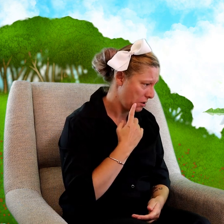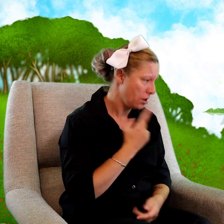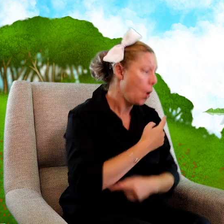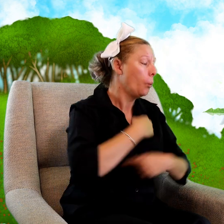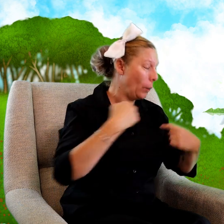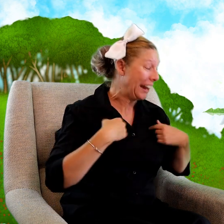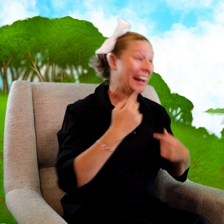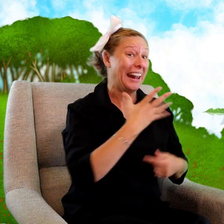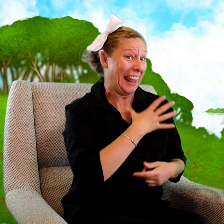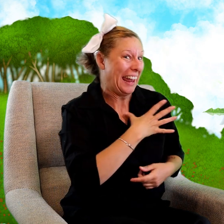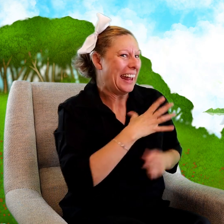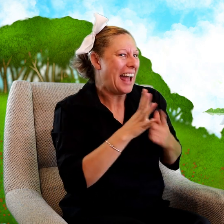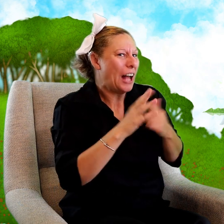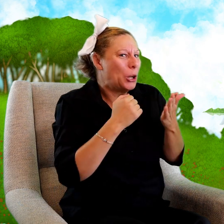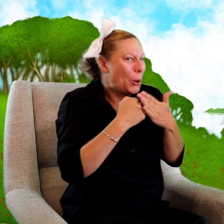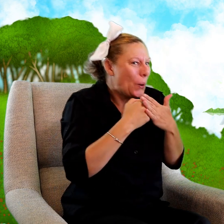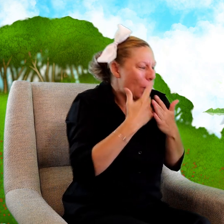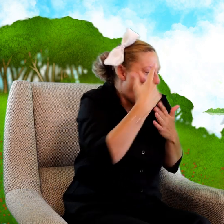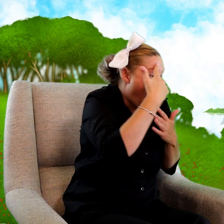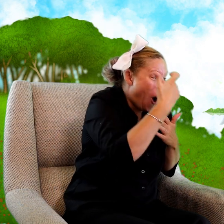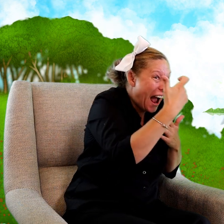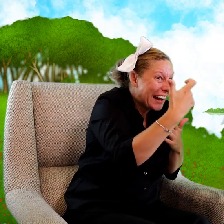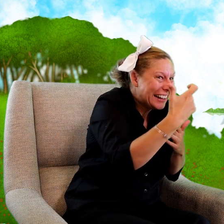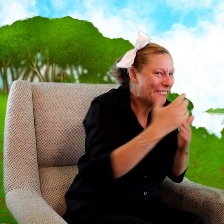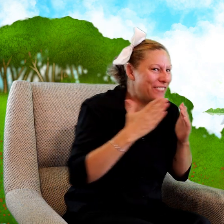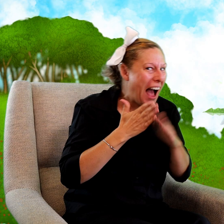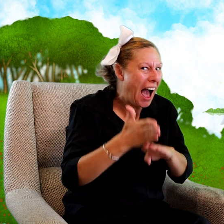We need a new idea fast!